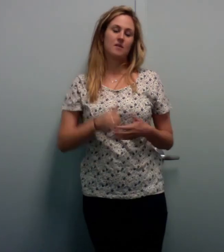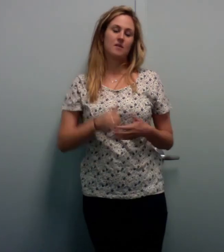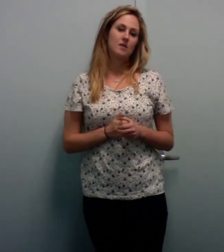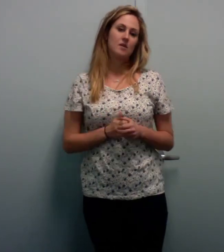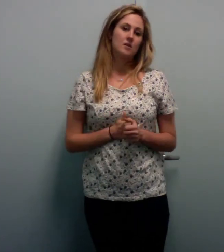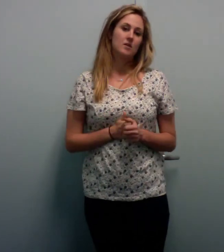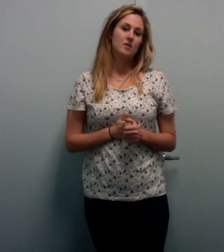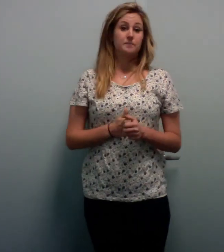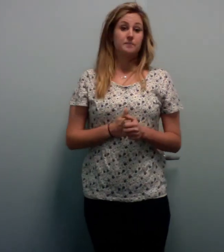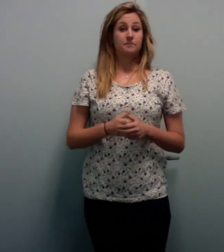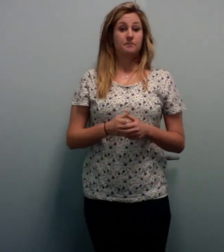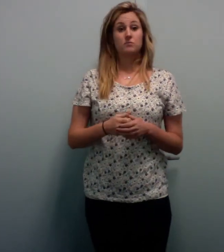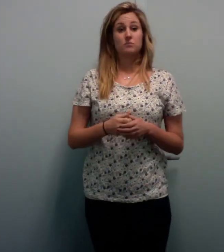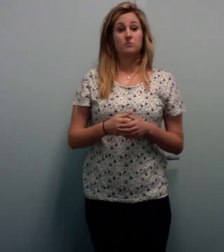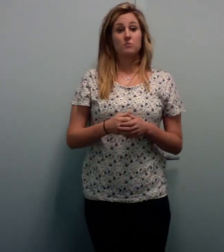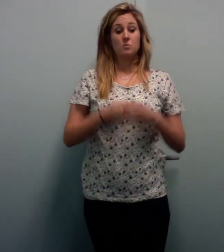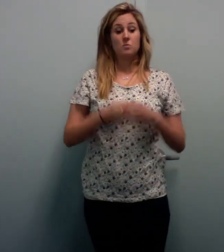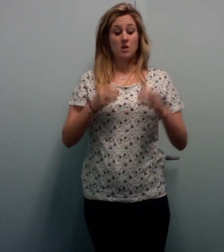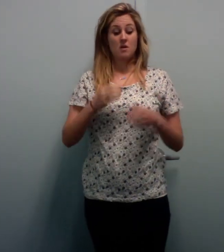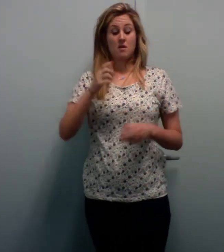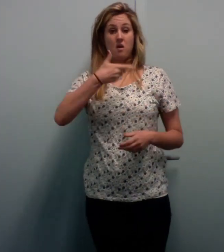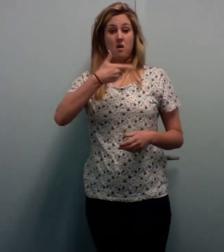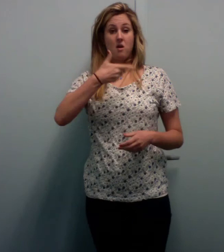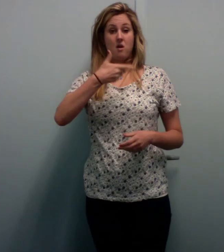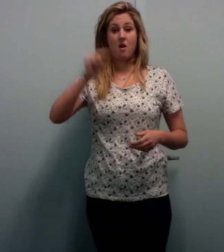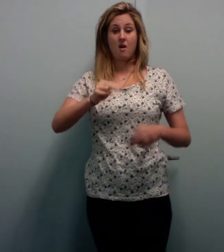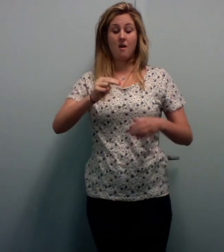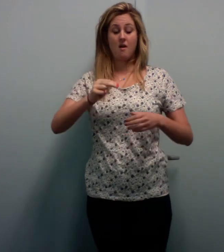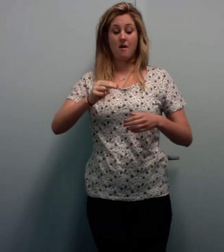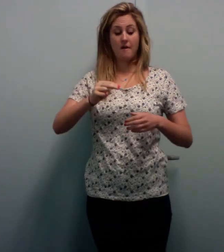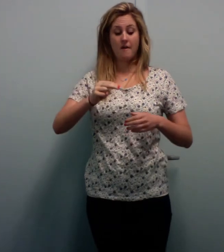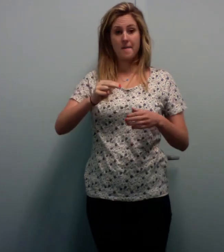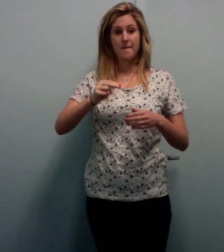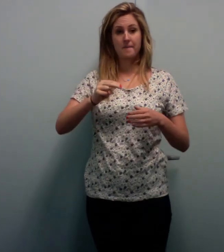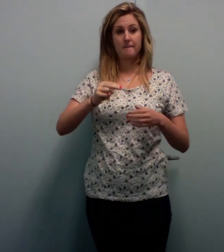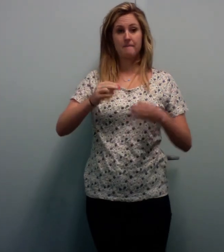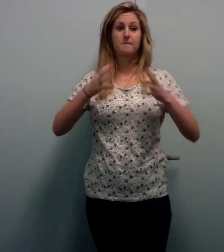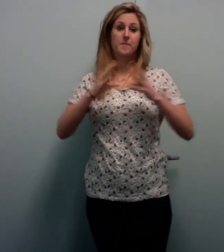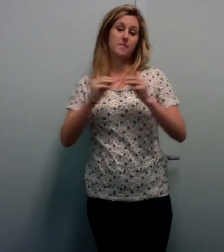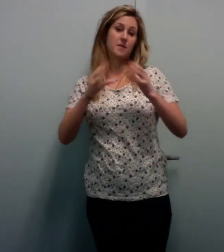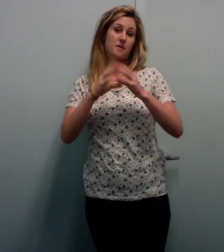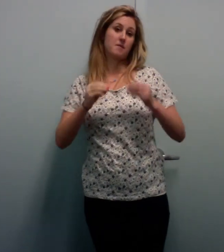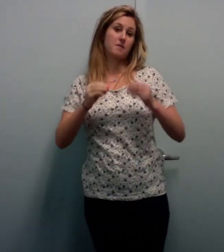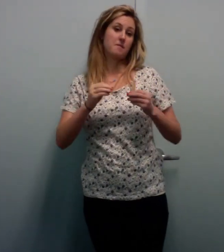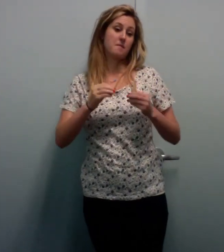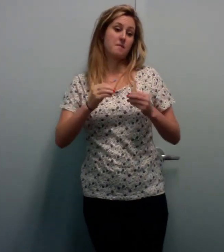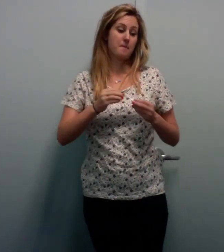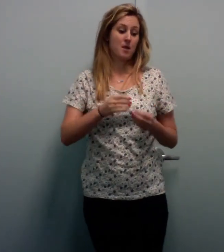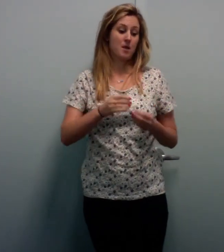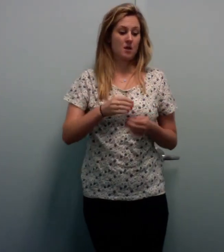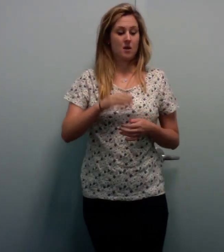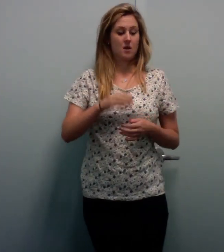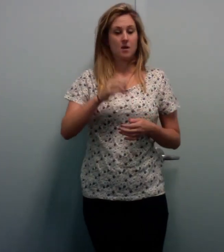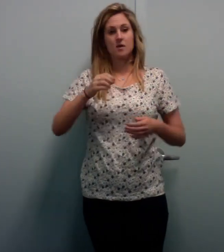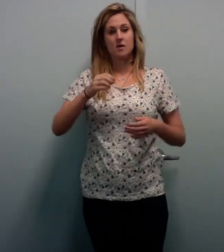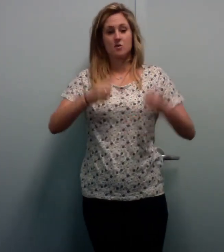purchased, a tag is placed around the trigger and that anyone whose livelihood involves firearms can't afford to make a mistake. I think he should